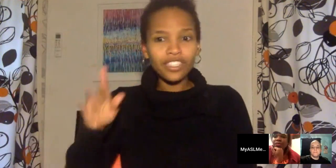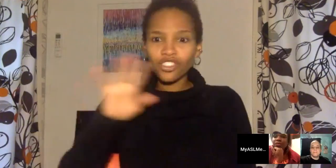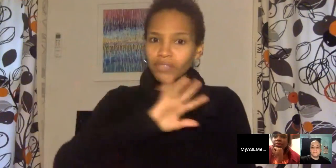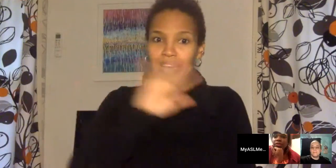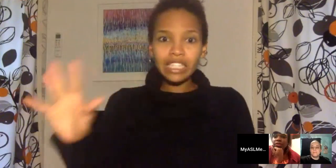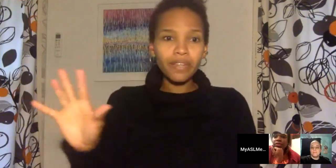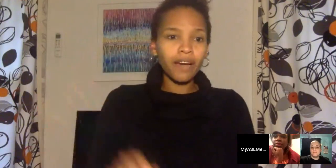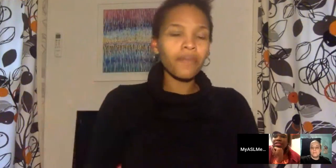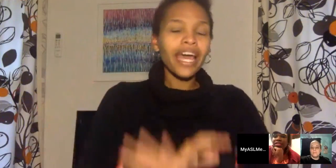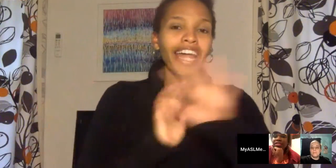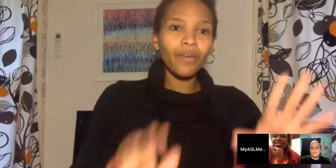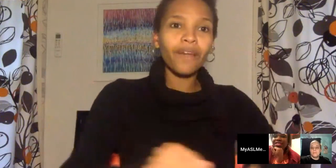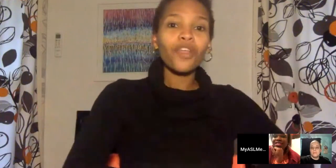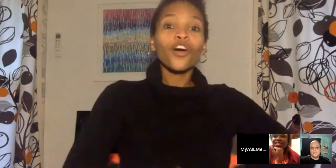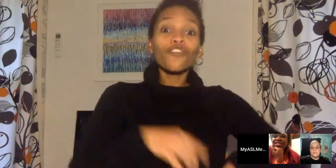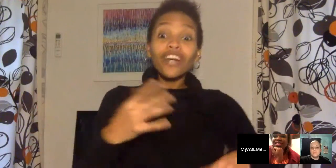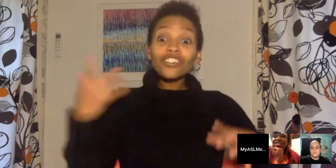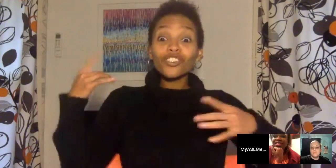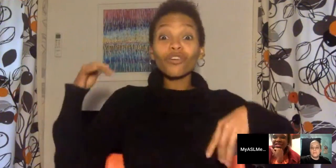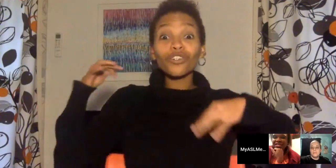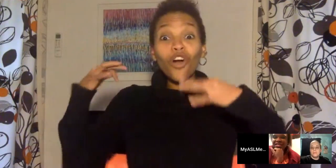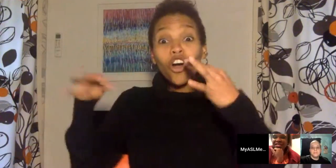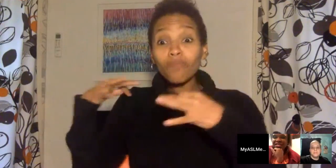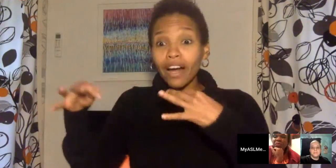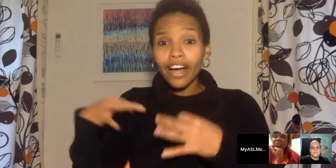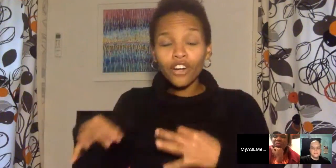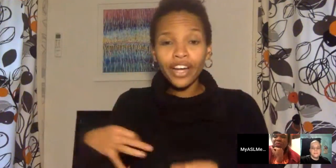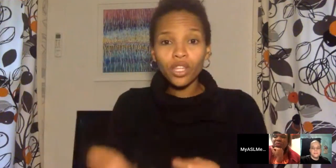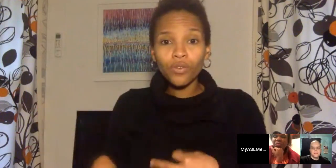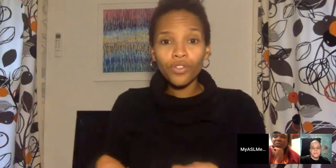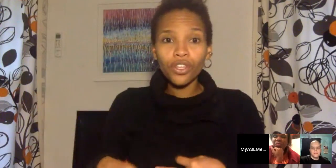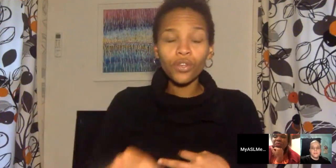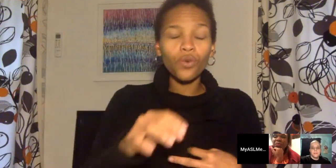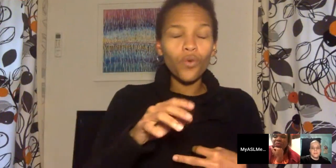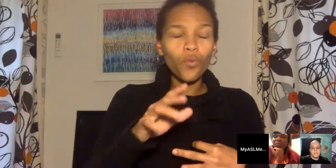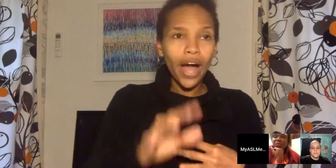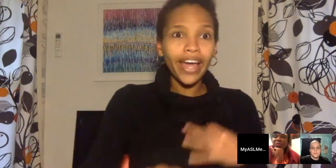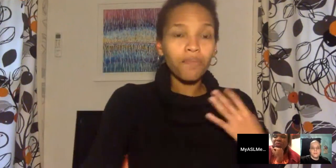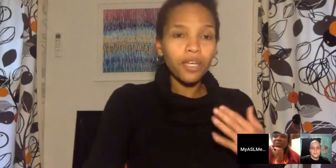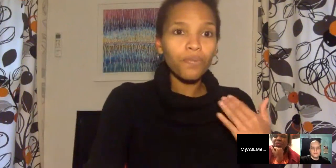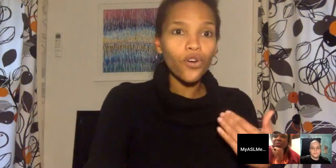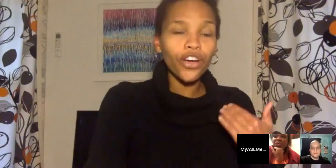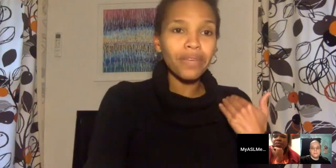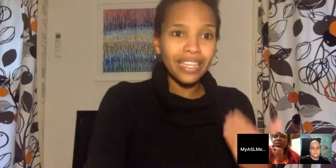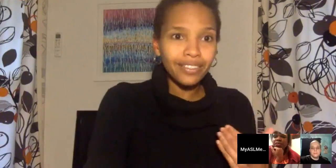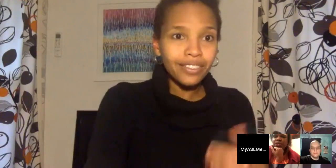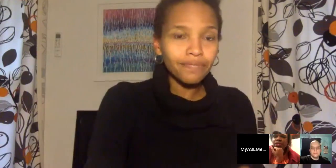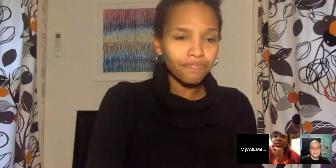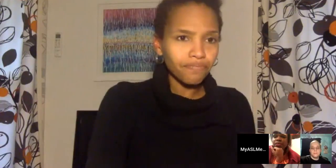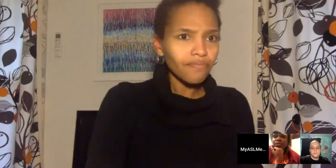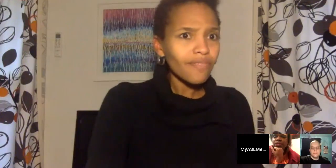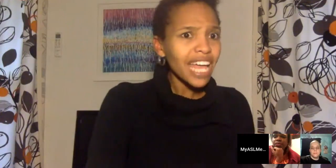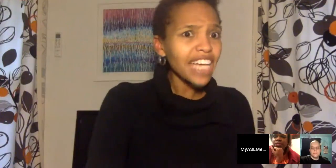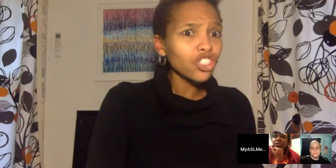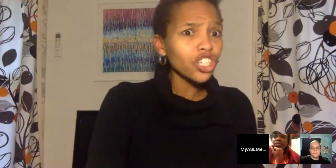just messing me up. Anyway, her friend just told her all about how great the YAP program is. And she